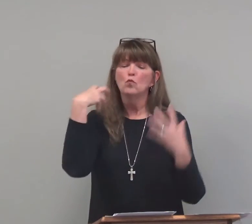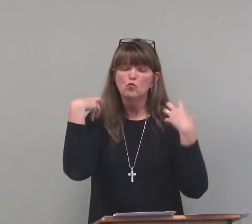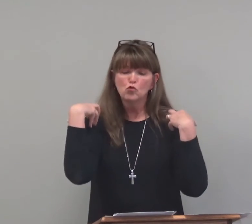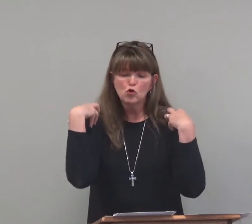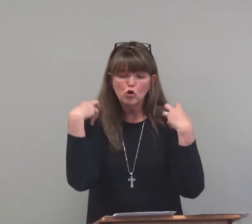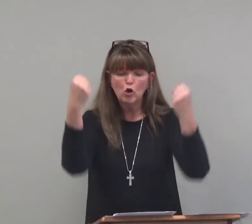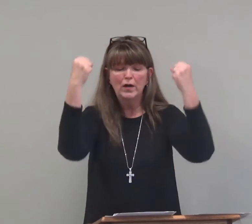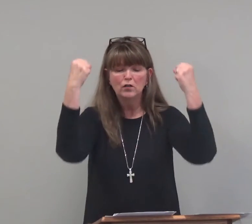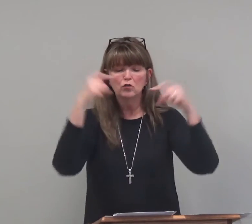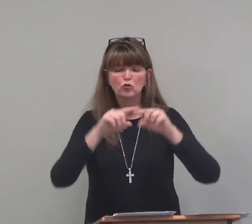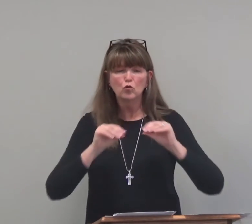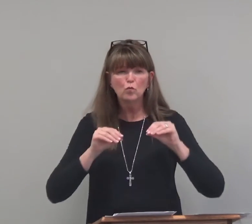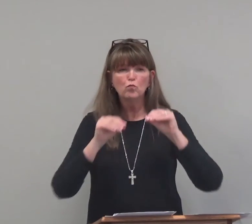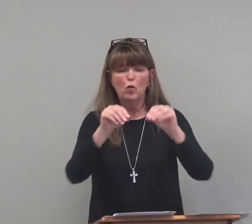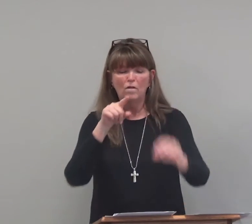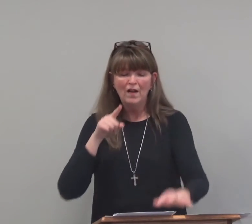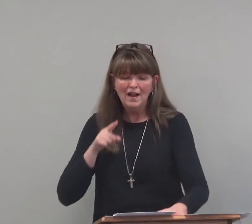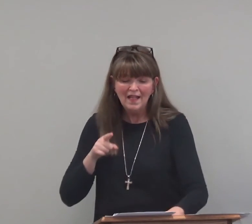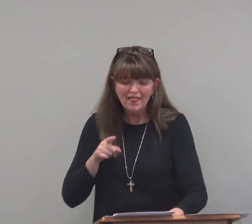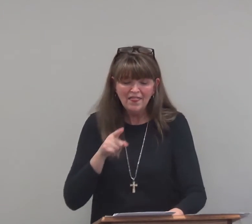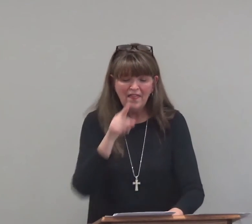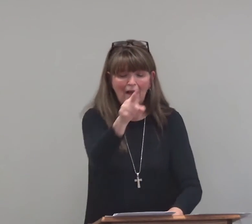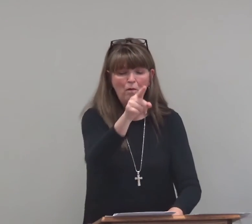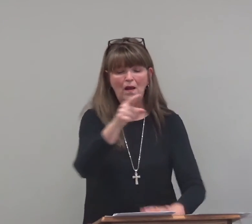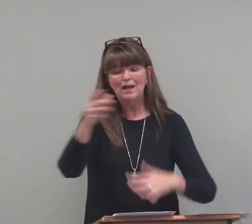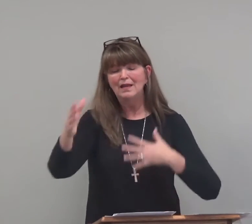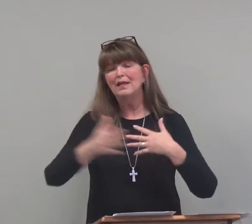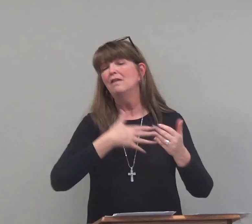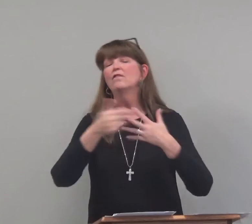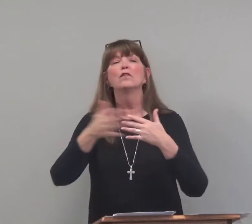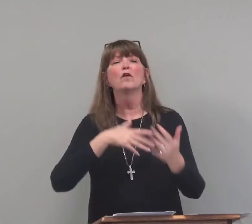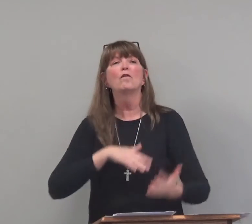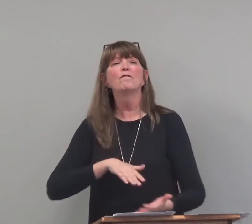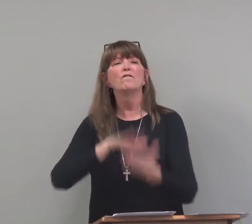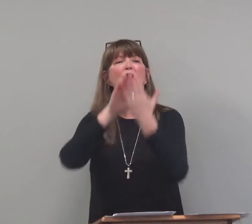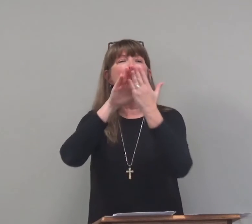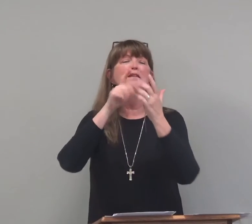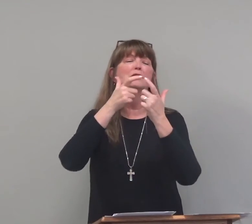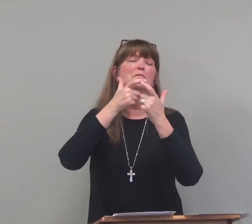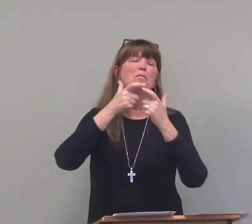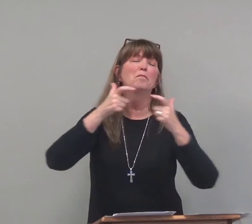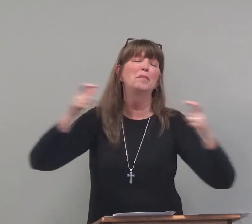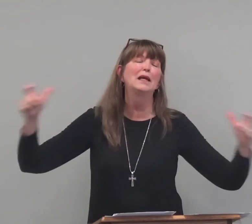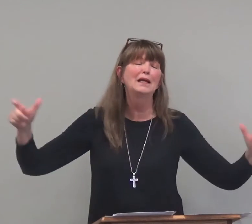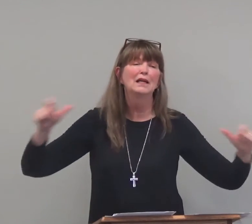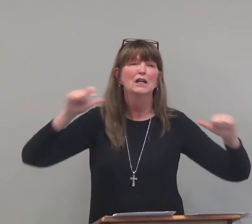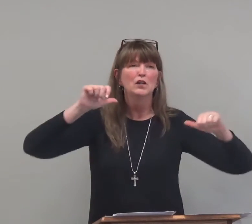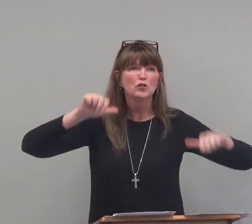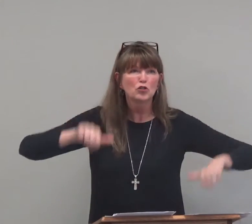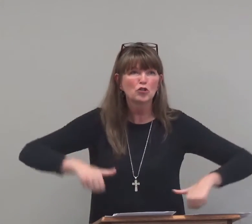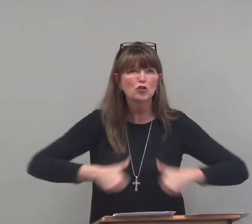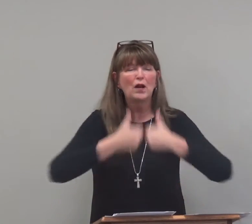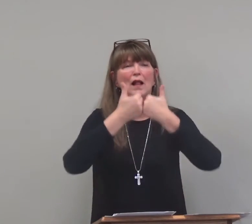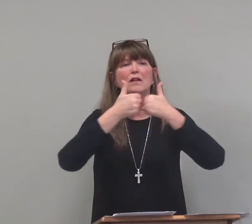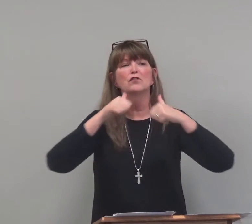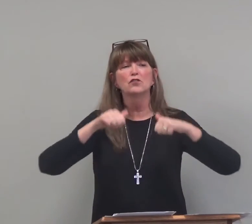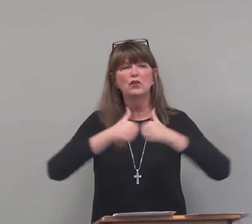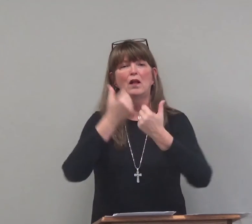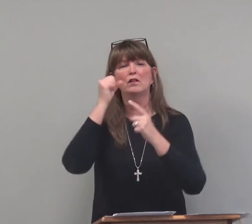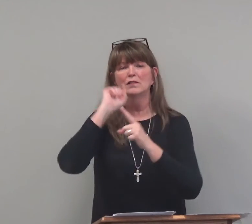Jesus' family tree is full of courageous women who moved forward regardless of the obstacles that they were facing, no matter how